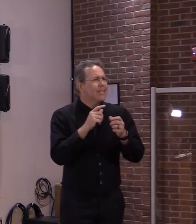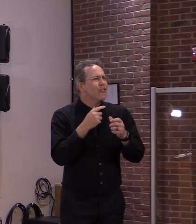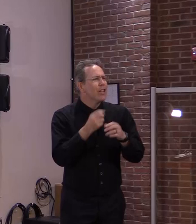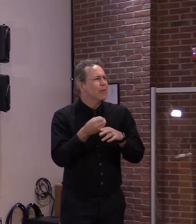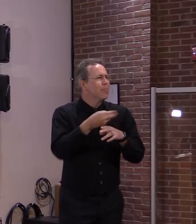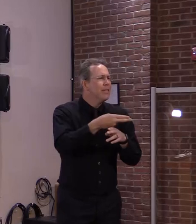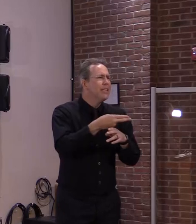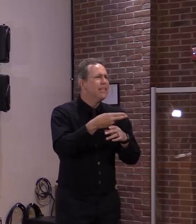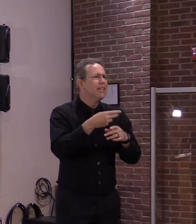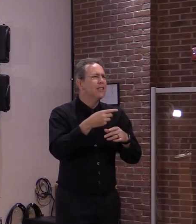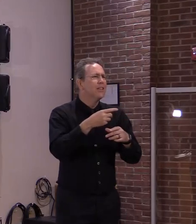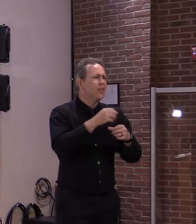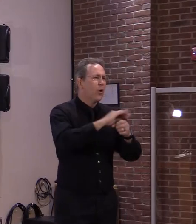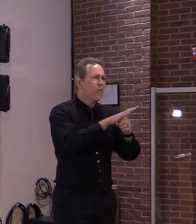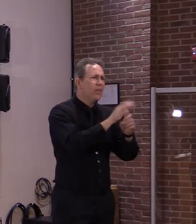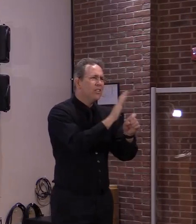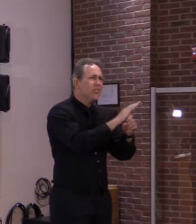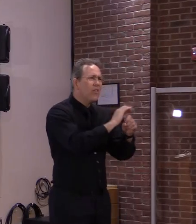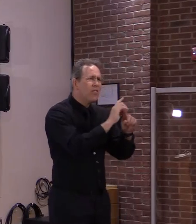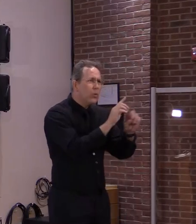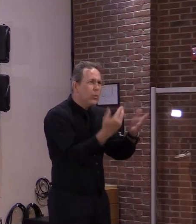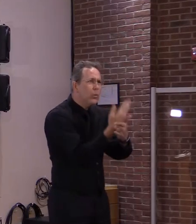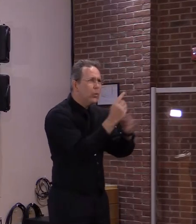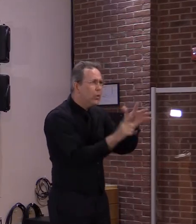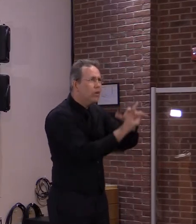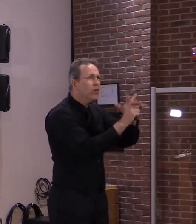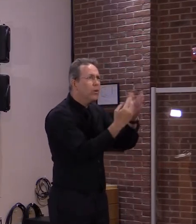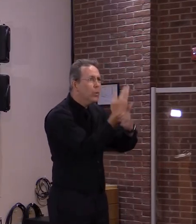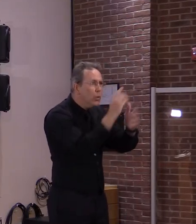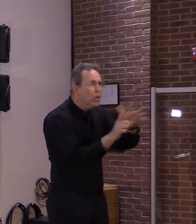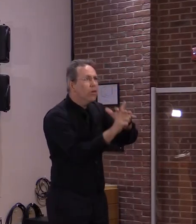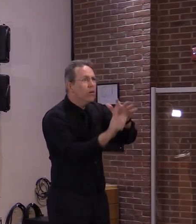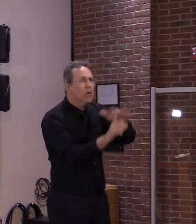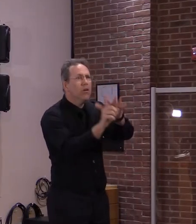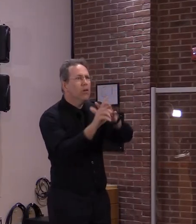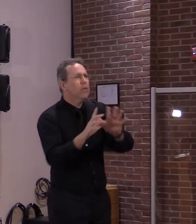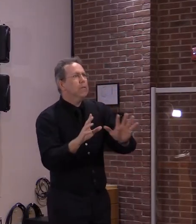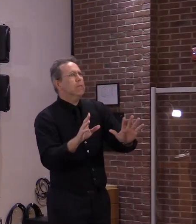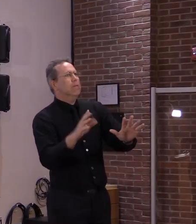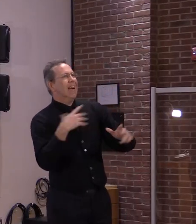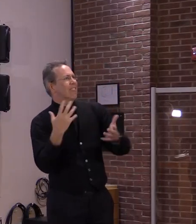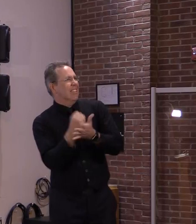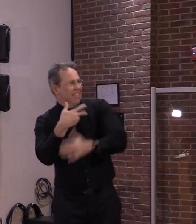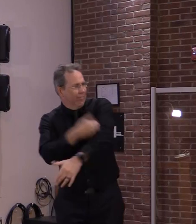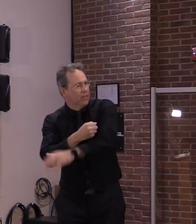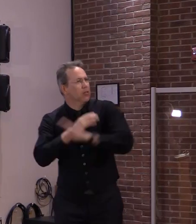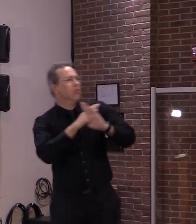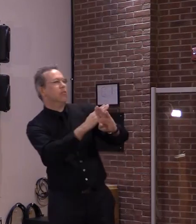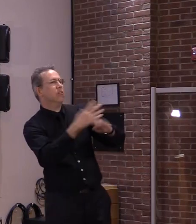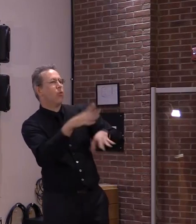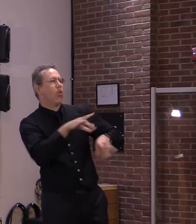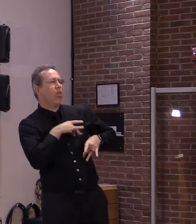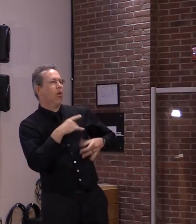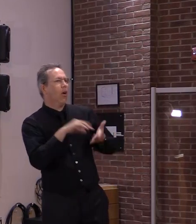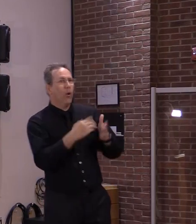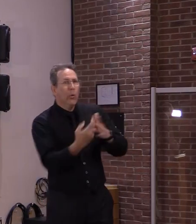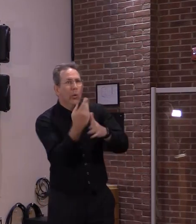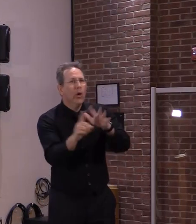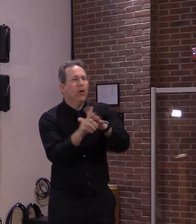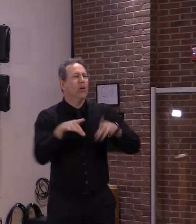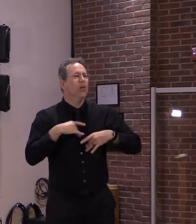people. Maybe they've sort of run their course at this point in time and burned out a little bit. It's hard to tell.